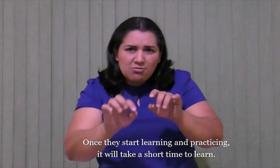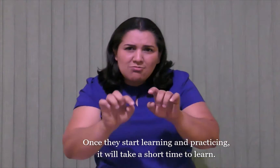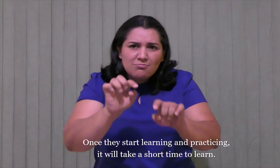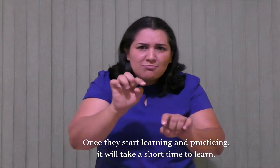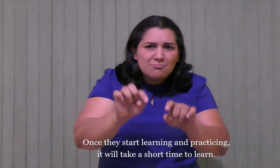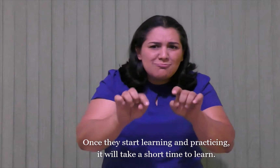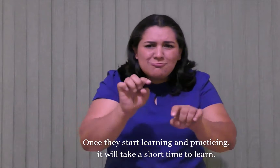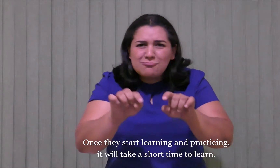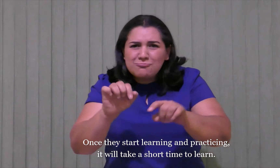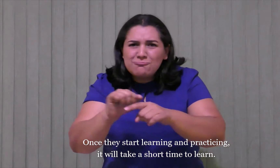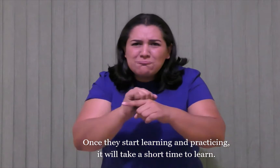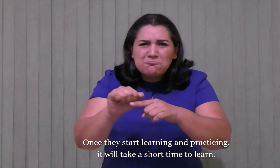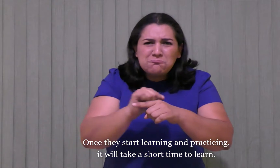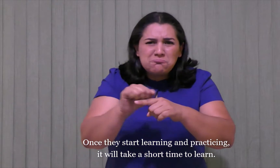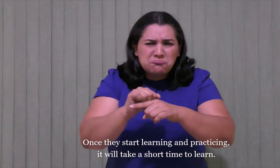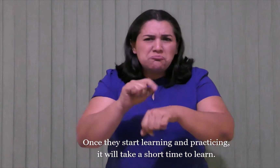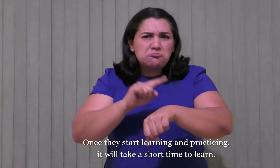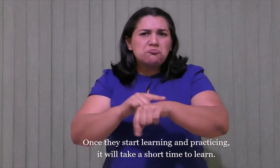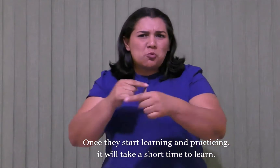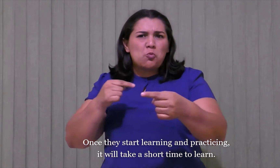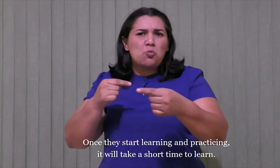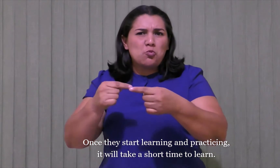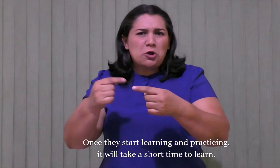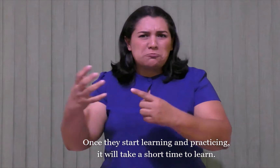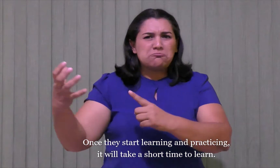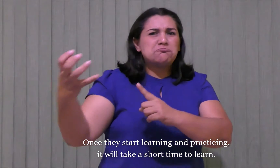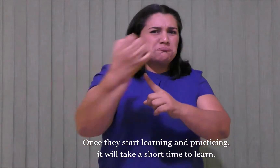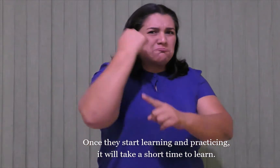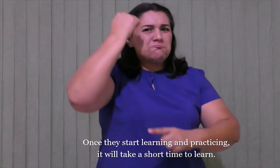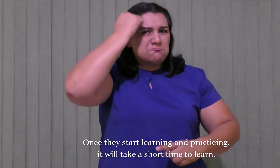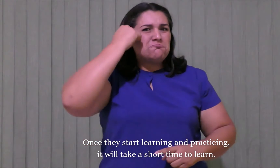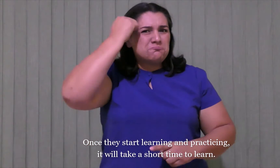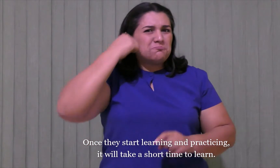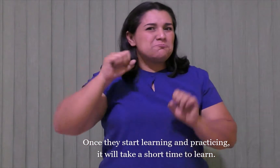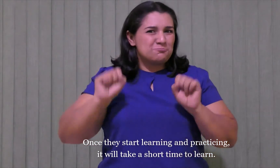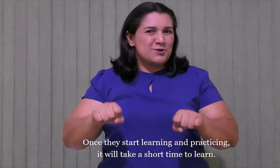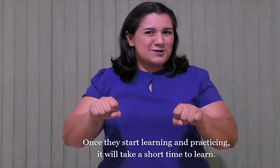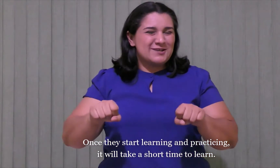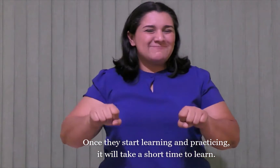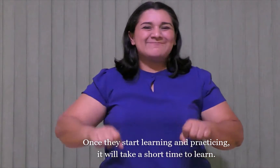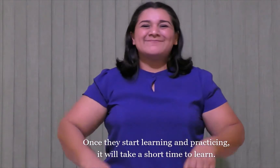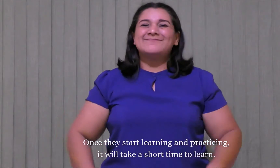Once they start learning and practicing, it will take a short time to learn.